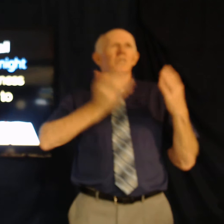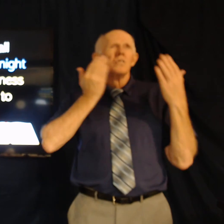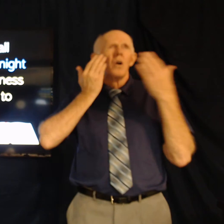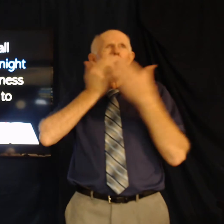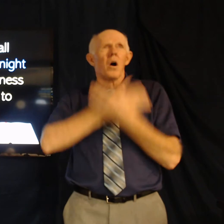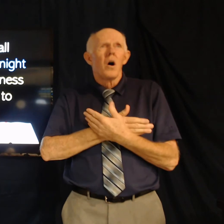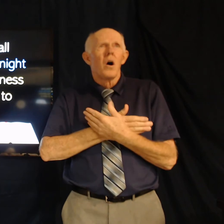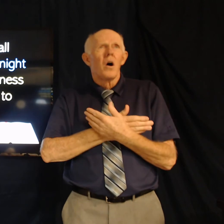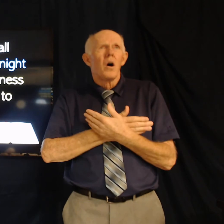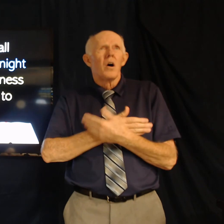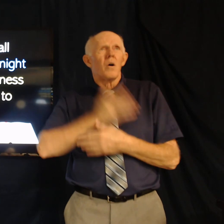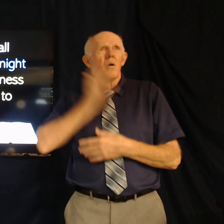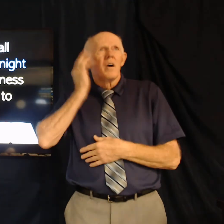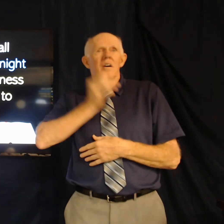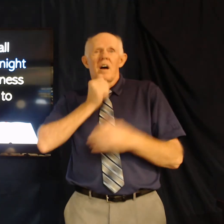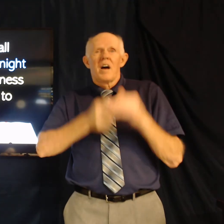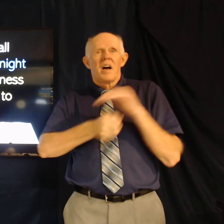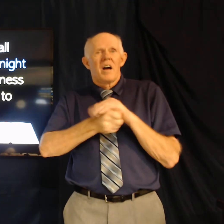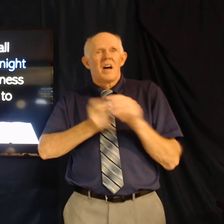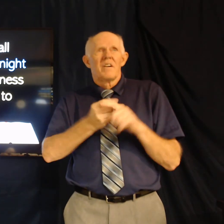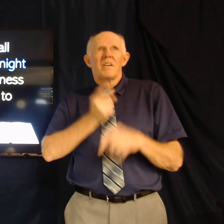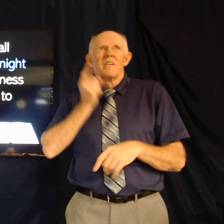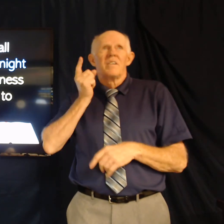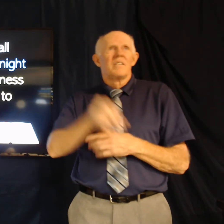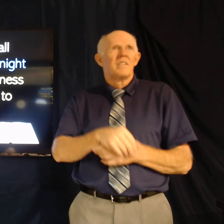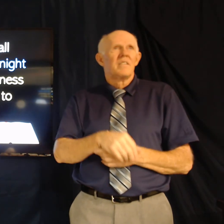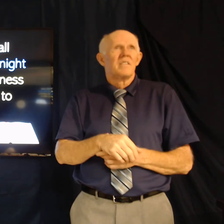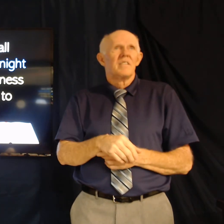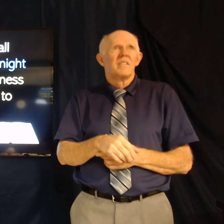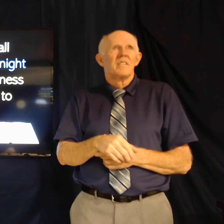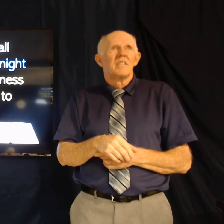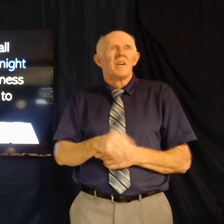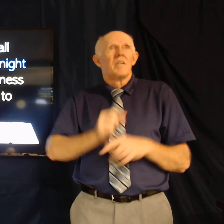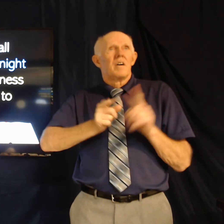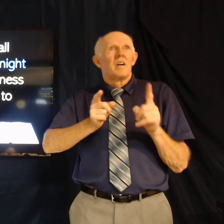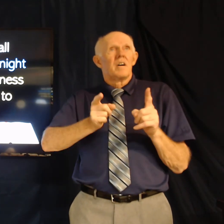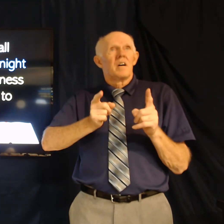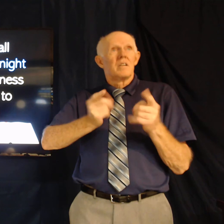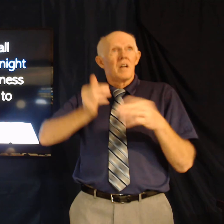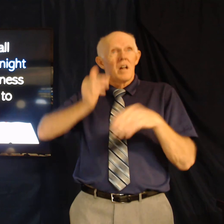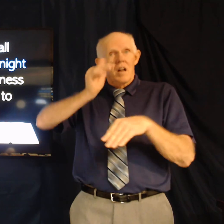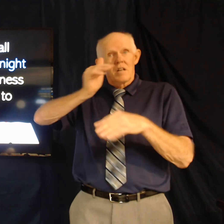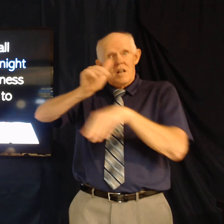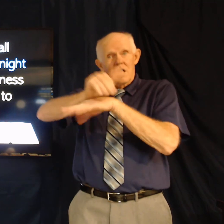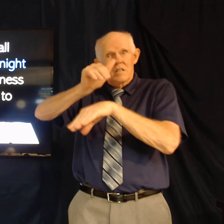Psalms 139:12. Indeed, the darkness shall not hide from you, but the